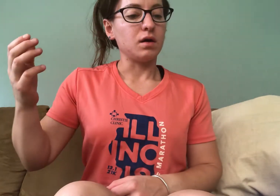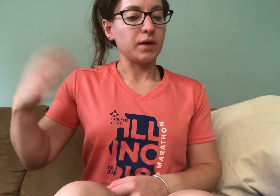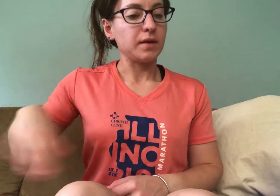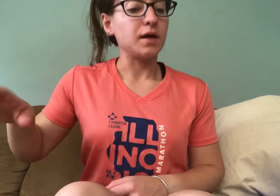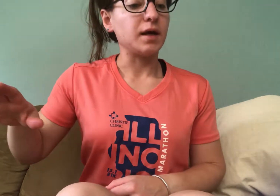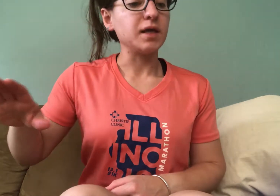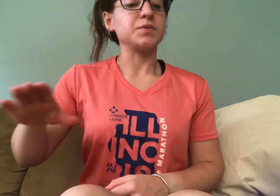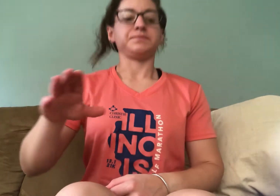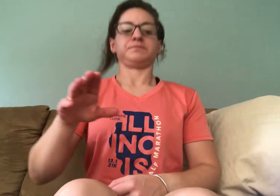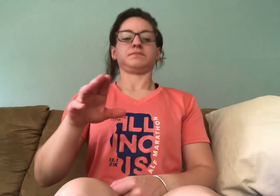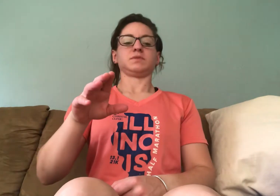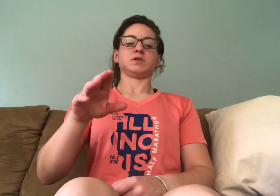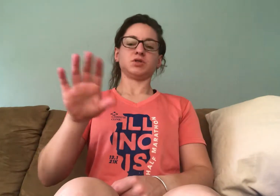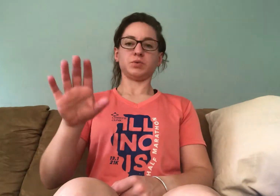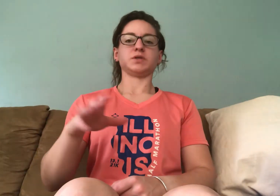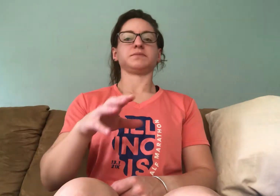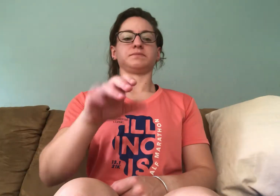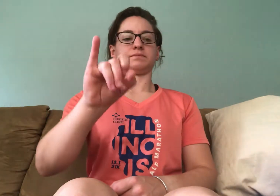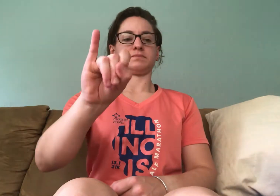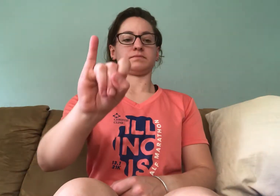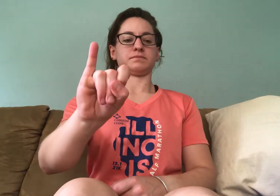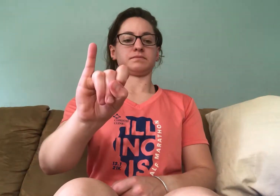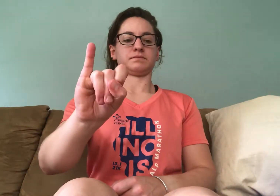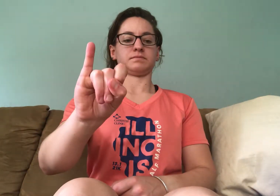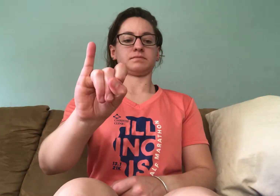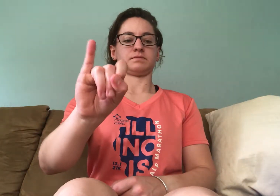Okay, next one, 2 words.